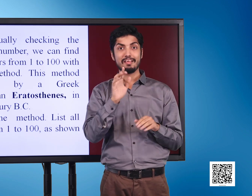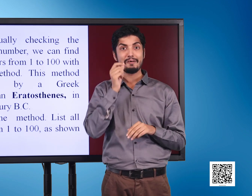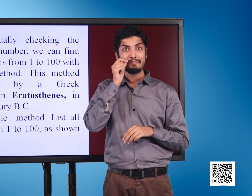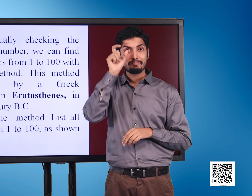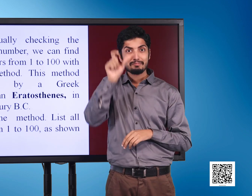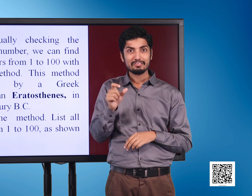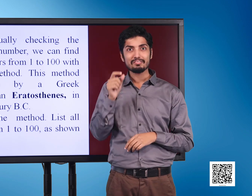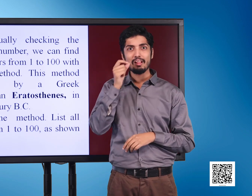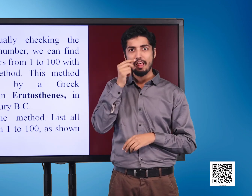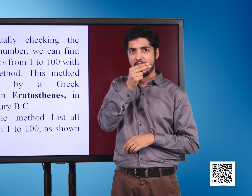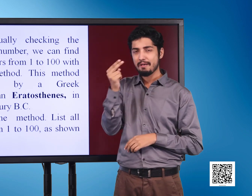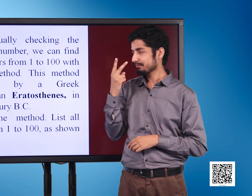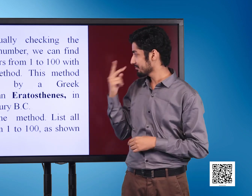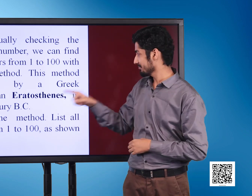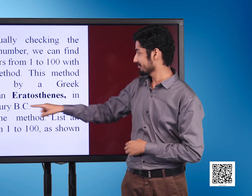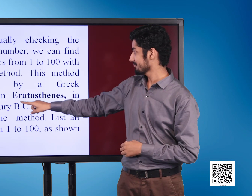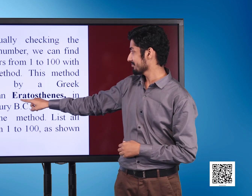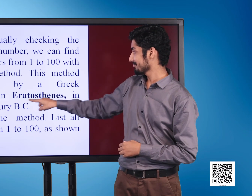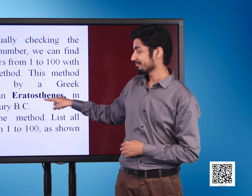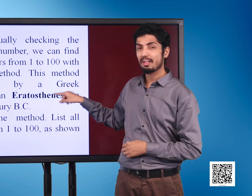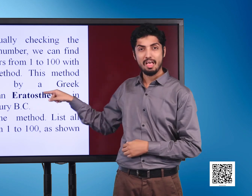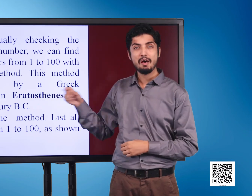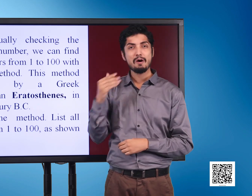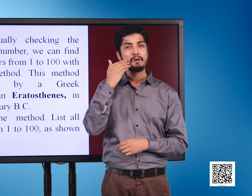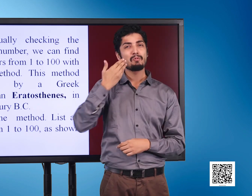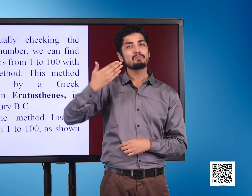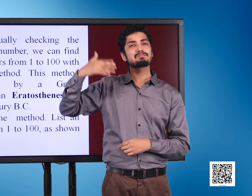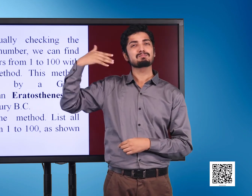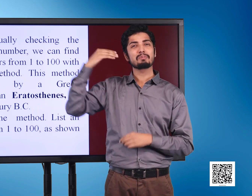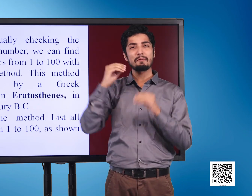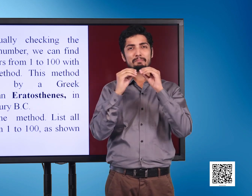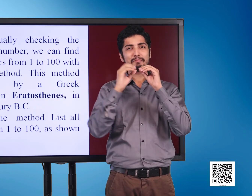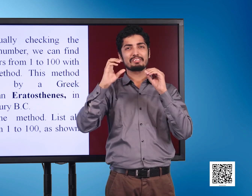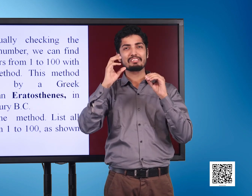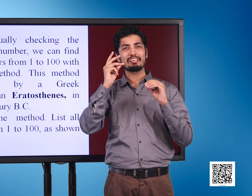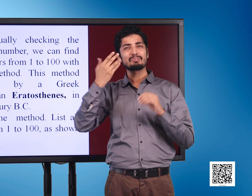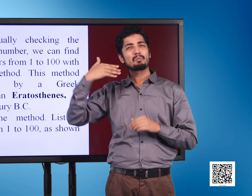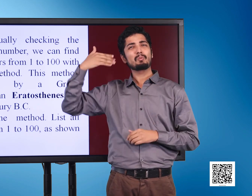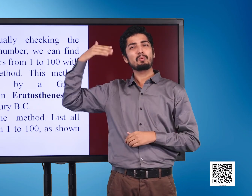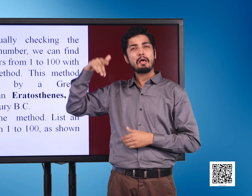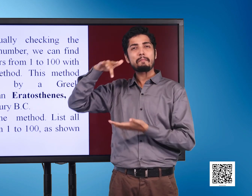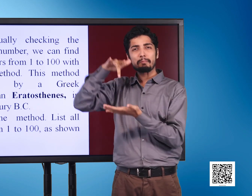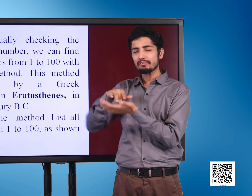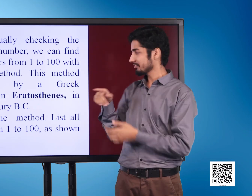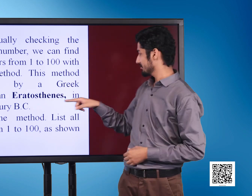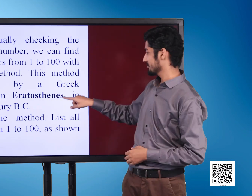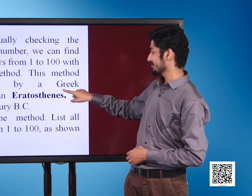This method was given by a Greek mathematician, Eratosthenes, in the 3rd century